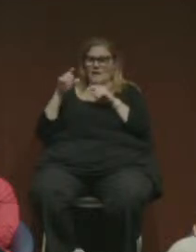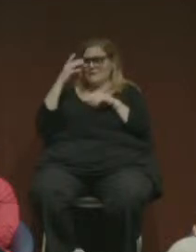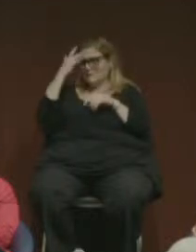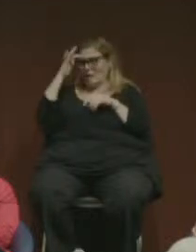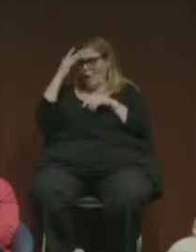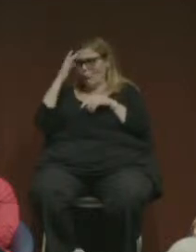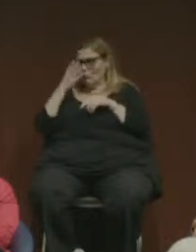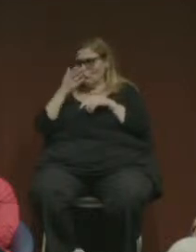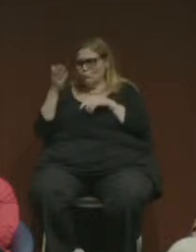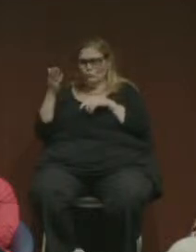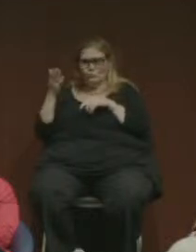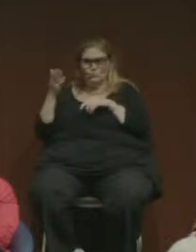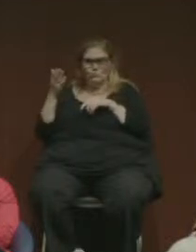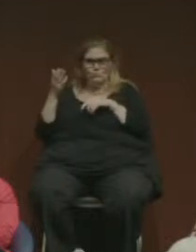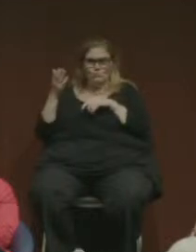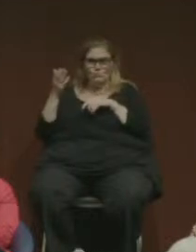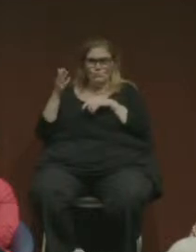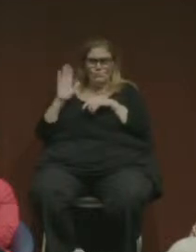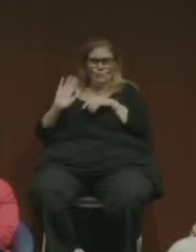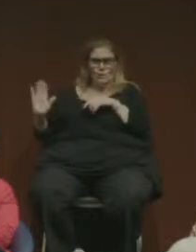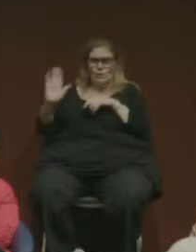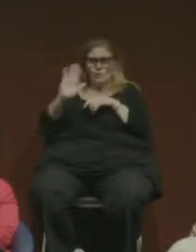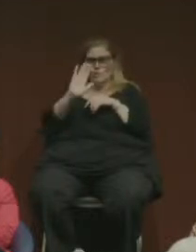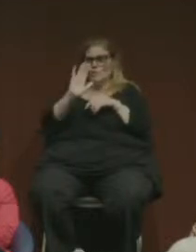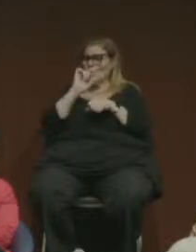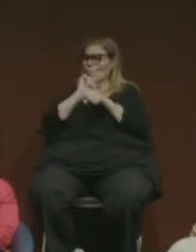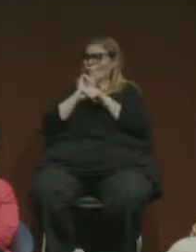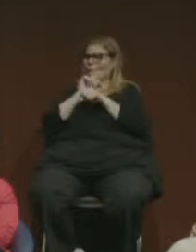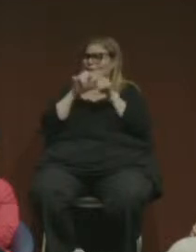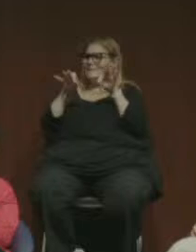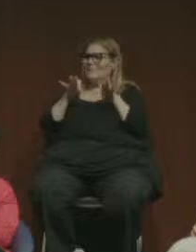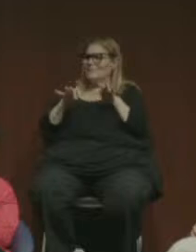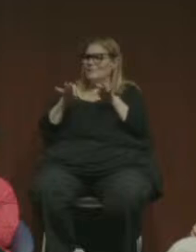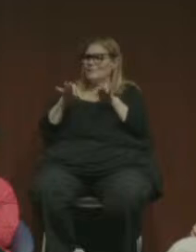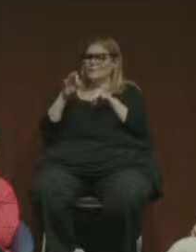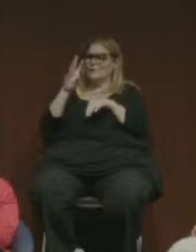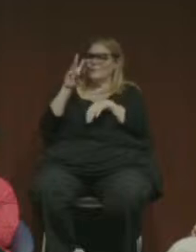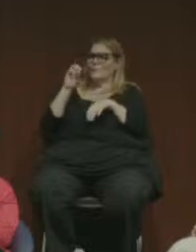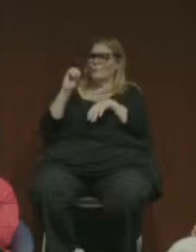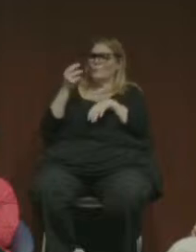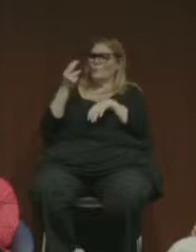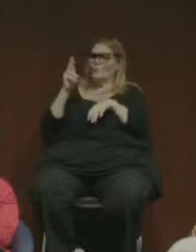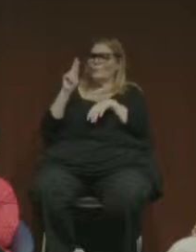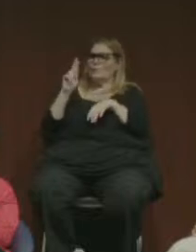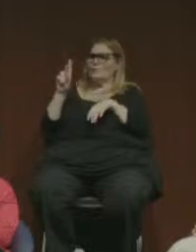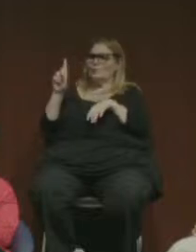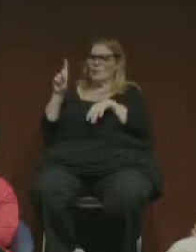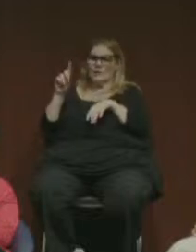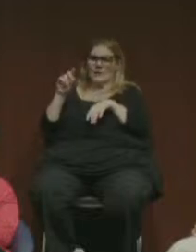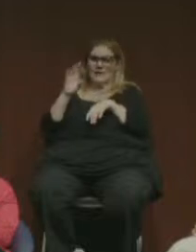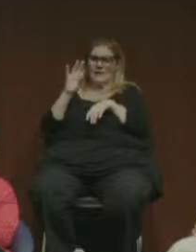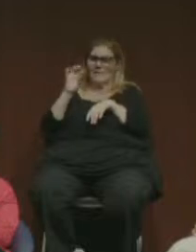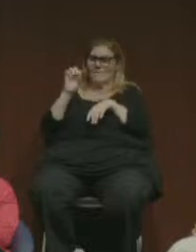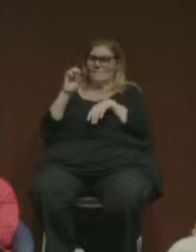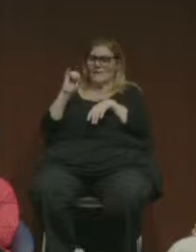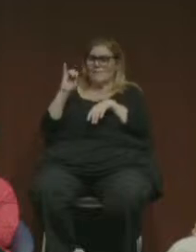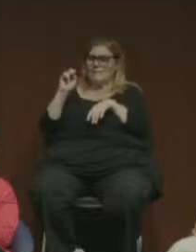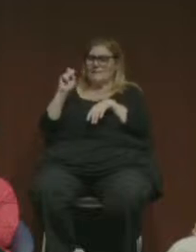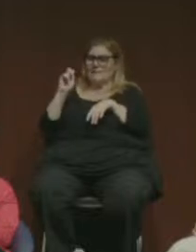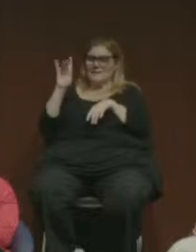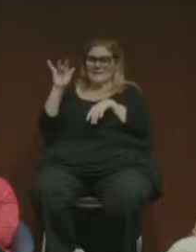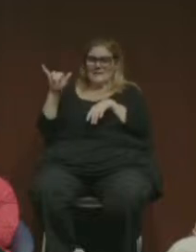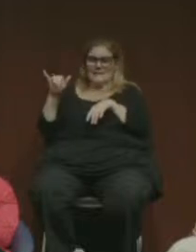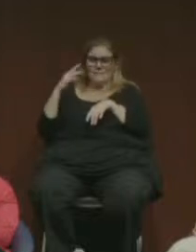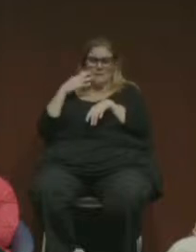scholars, what are your working definitions of, like, womanhood and femininity?